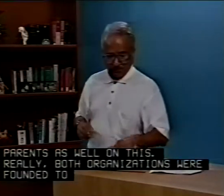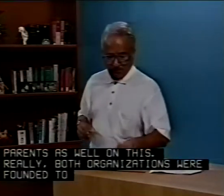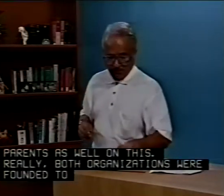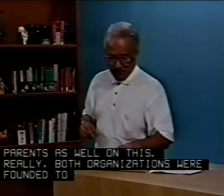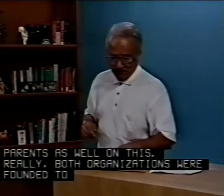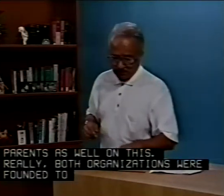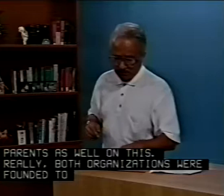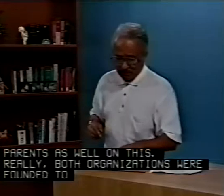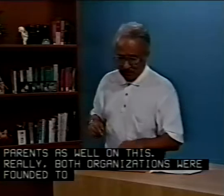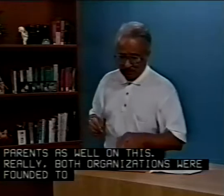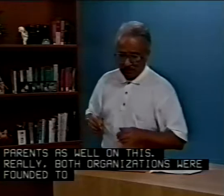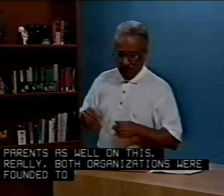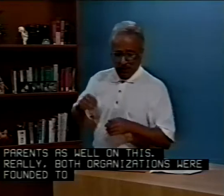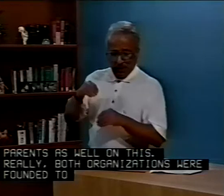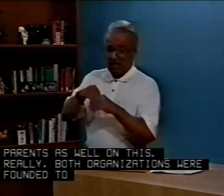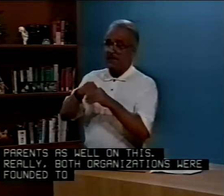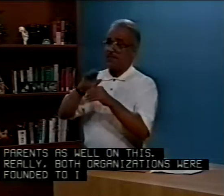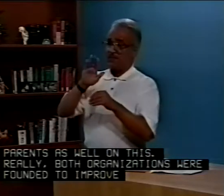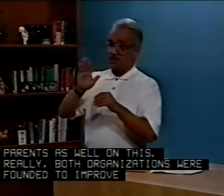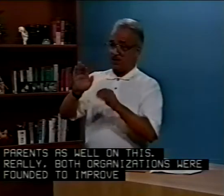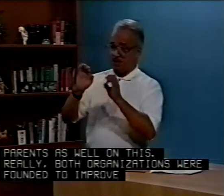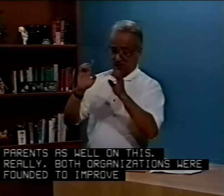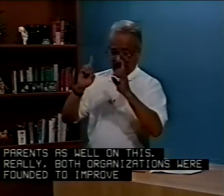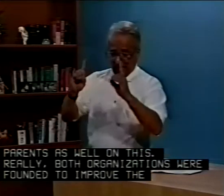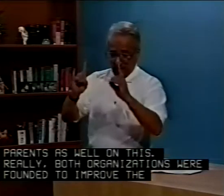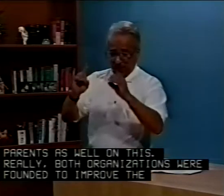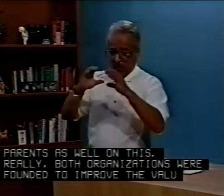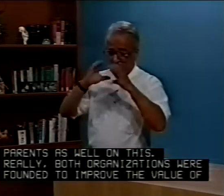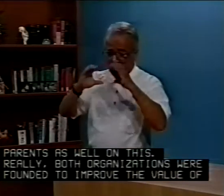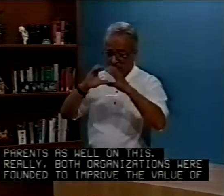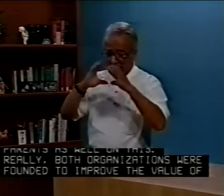the value of the deaf and hard of hearing,